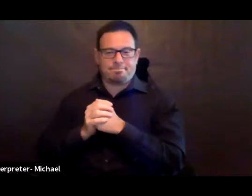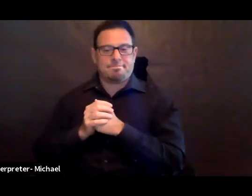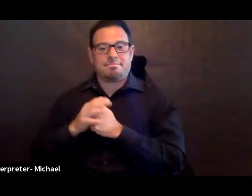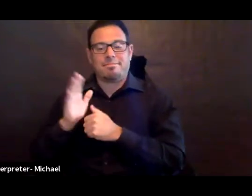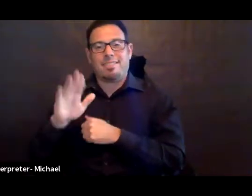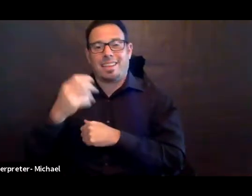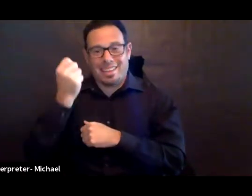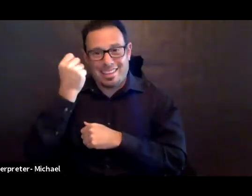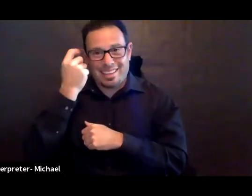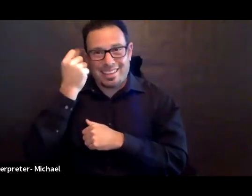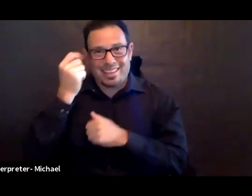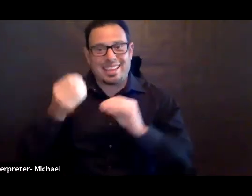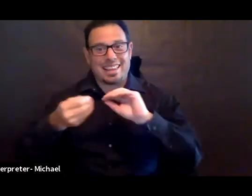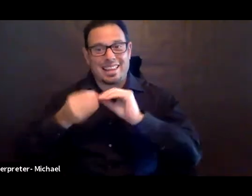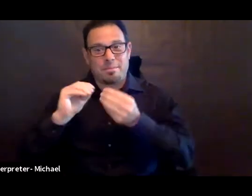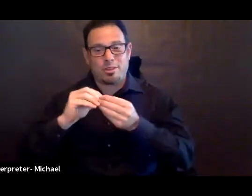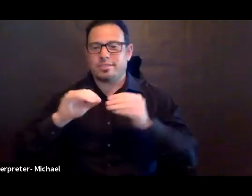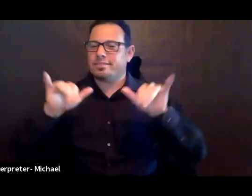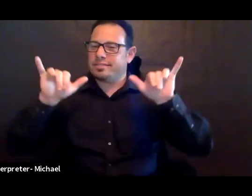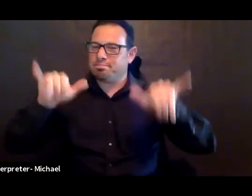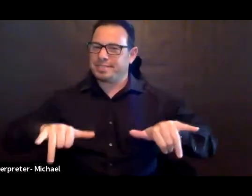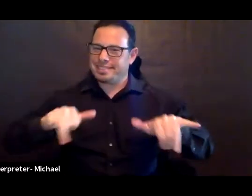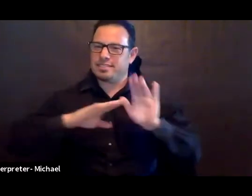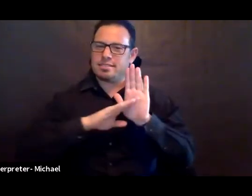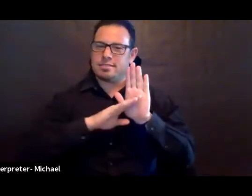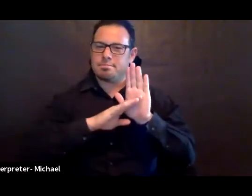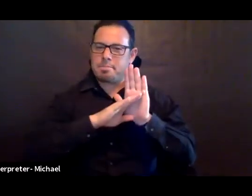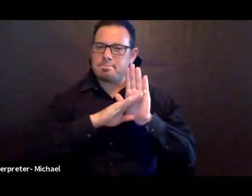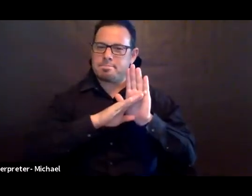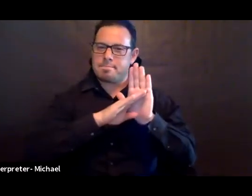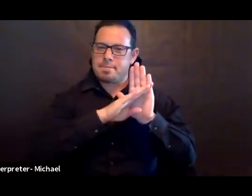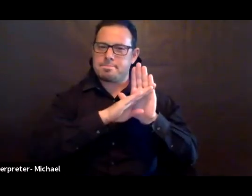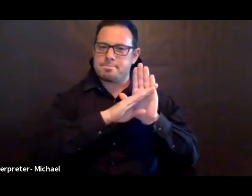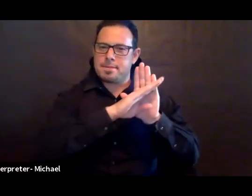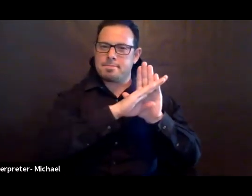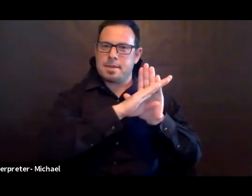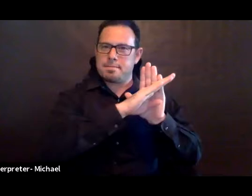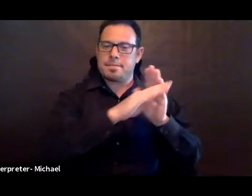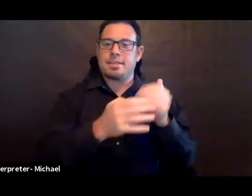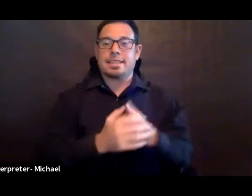fairly stable for the last 3 weeks or so. We're now at more than